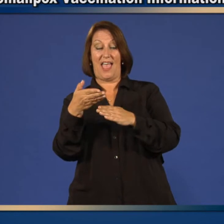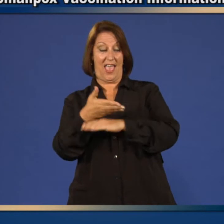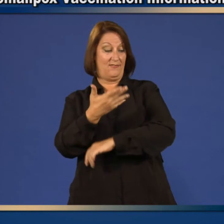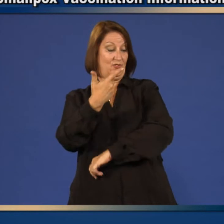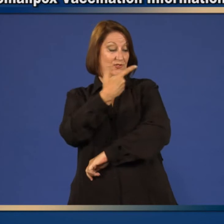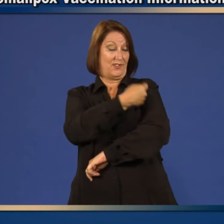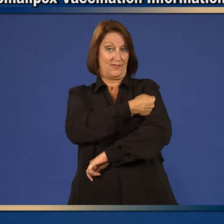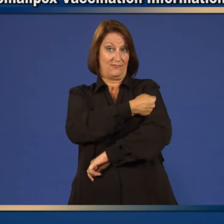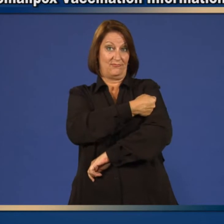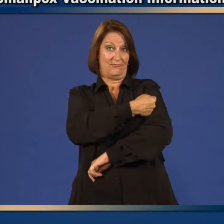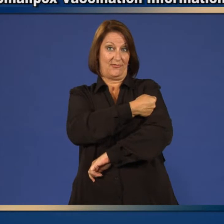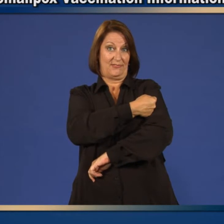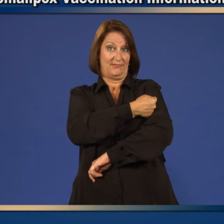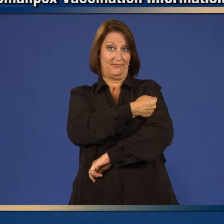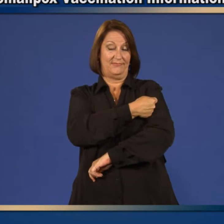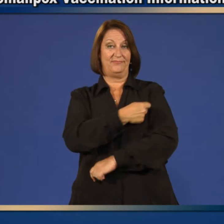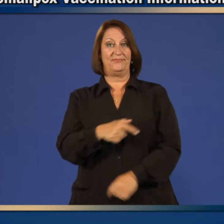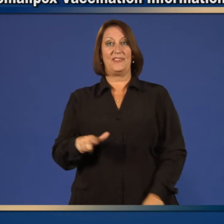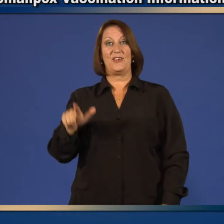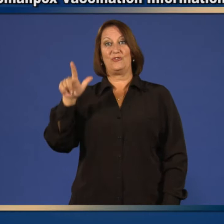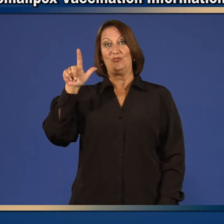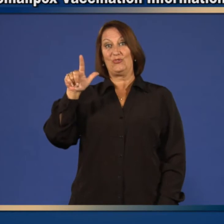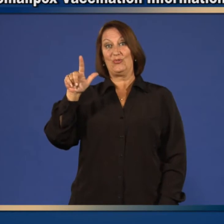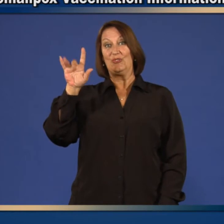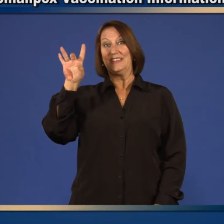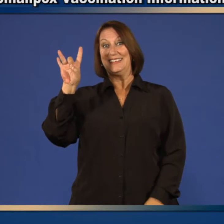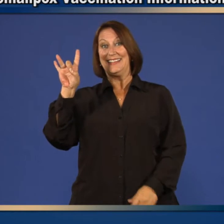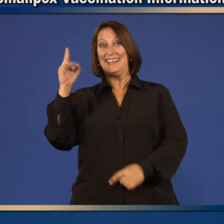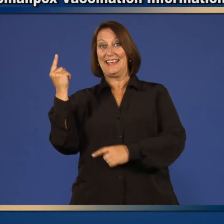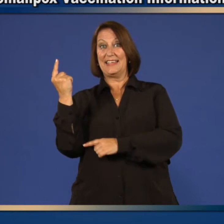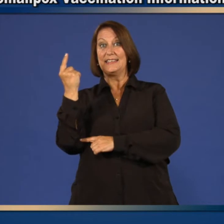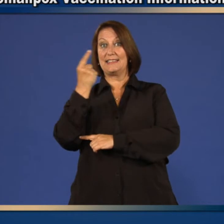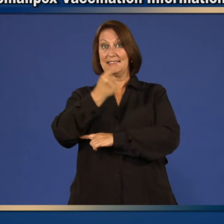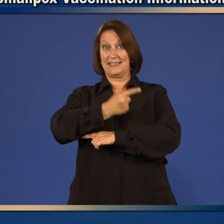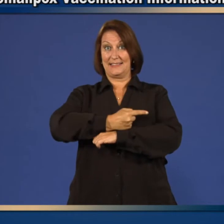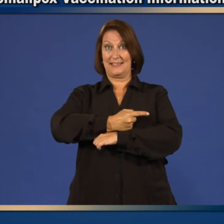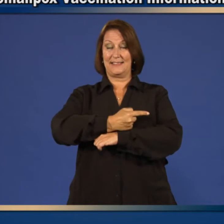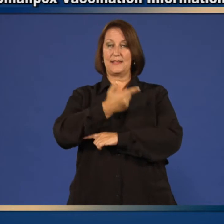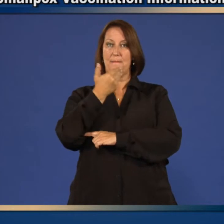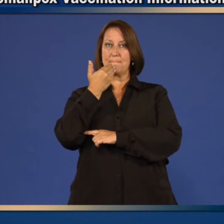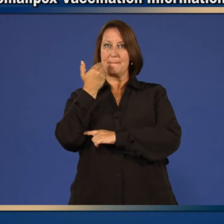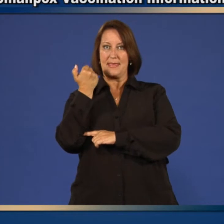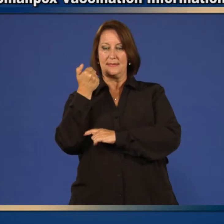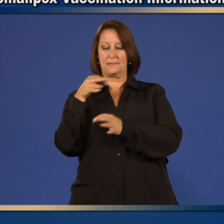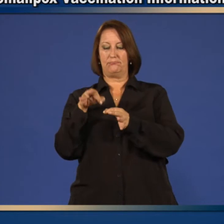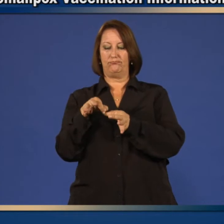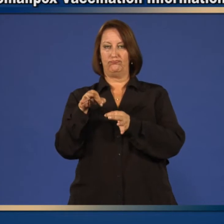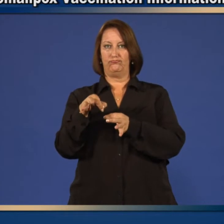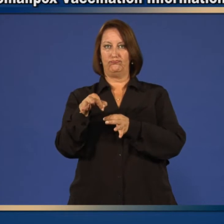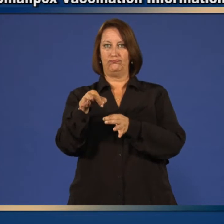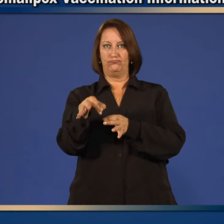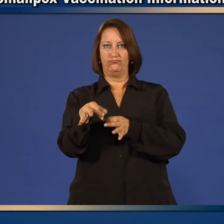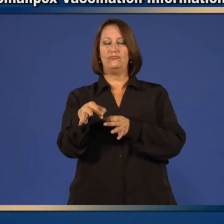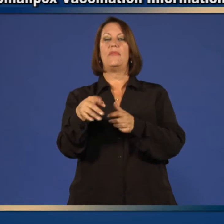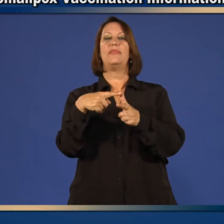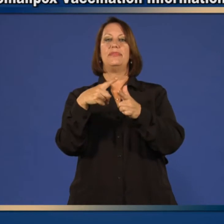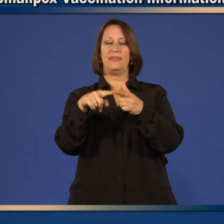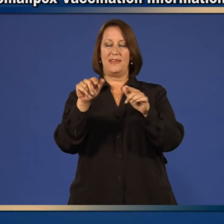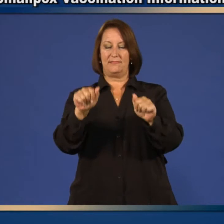Generally, this means women who have received the smallpox vaccine should wait at least 4